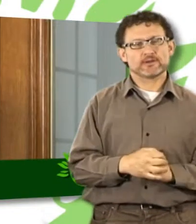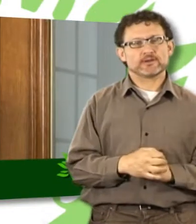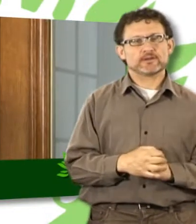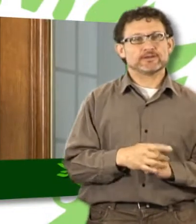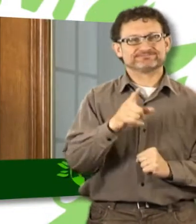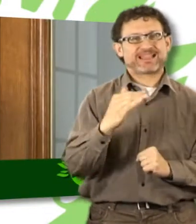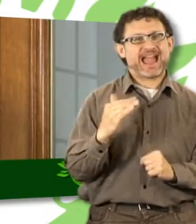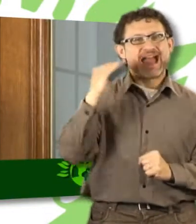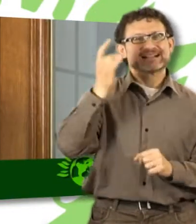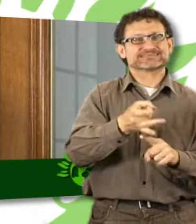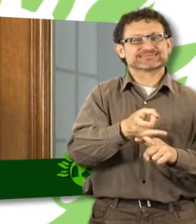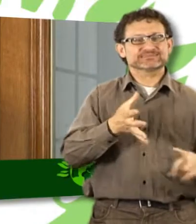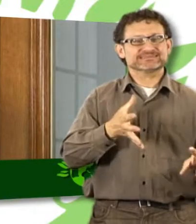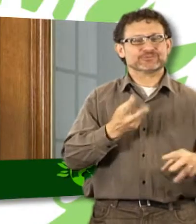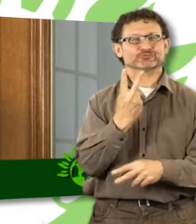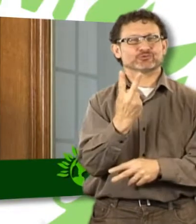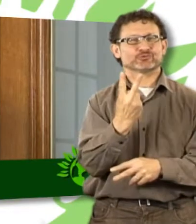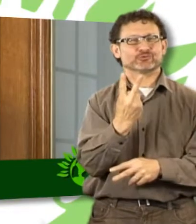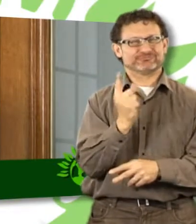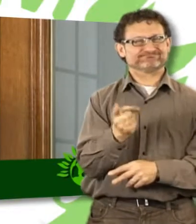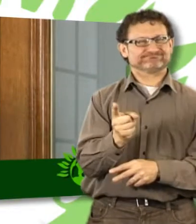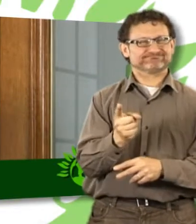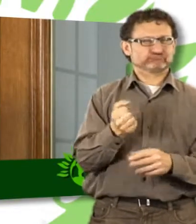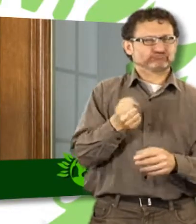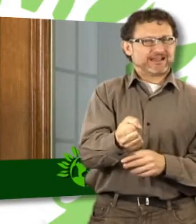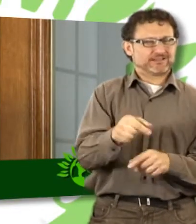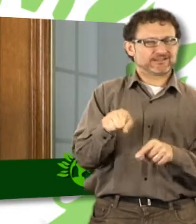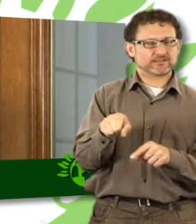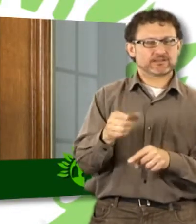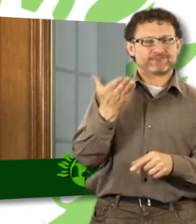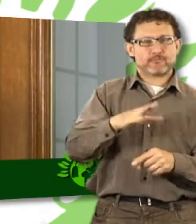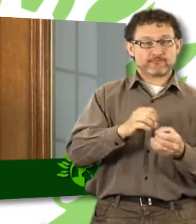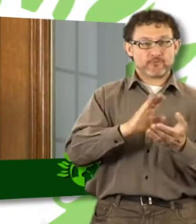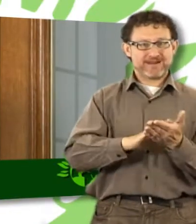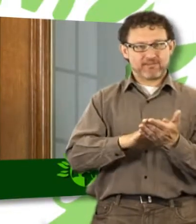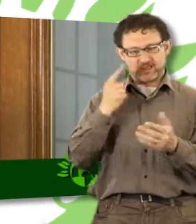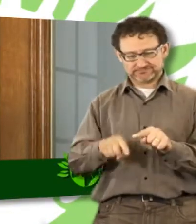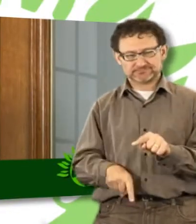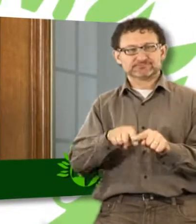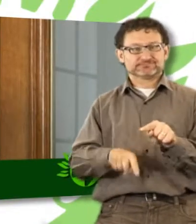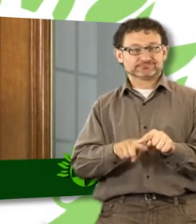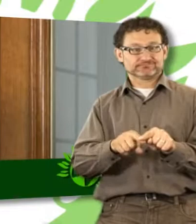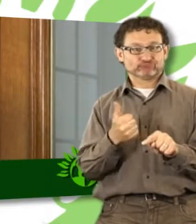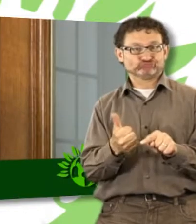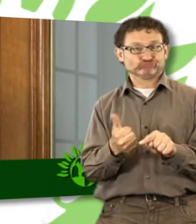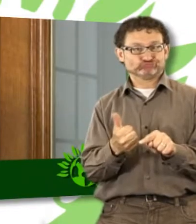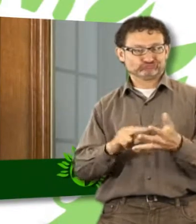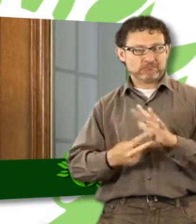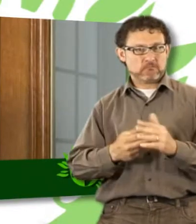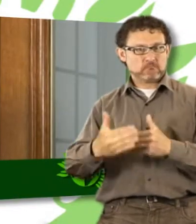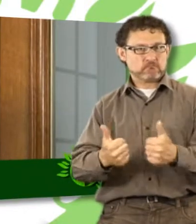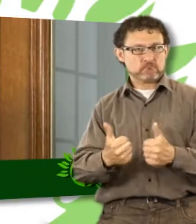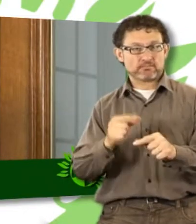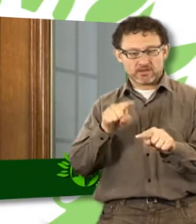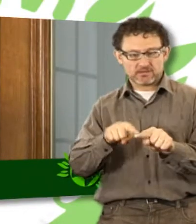for transport, rail transport, is the high-speed link from Birmingham northwards, and High